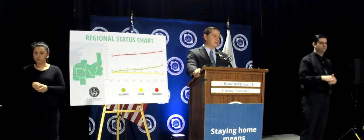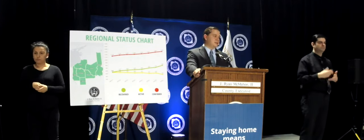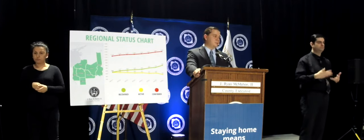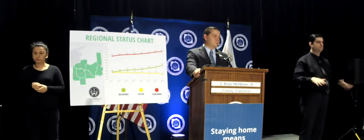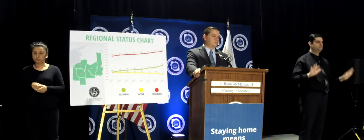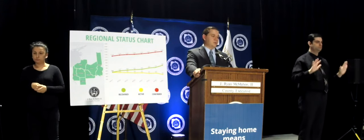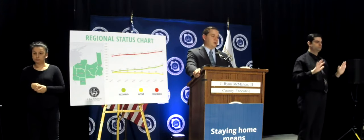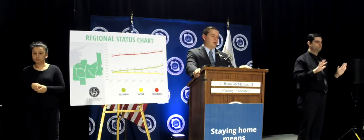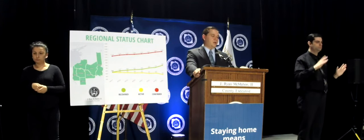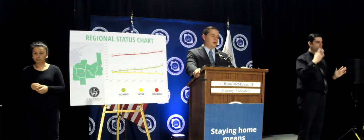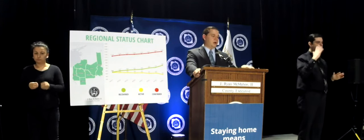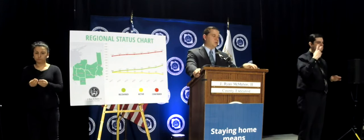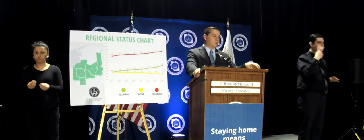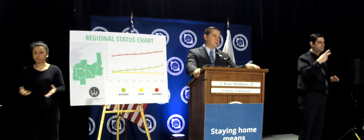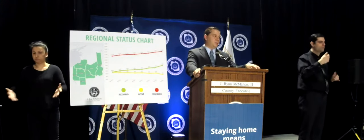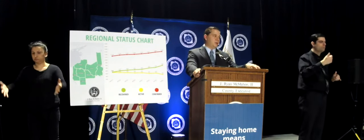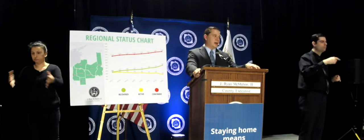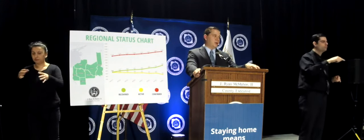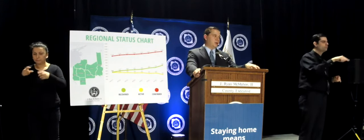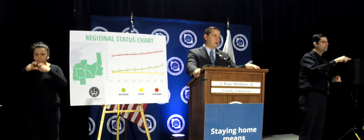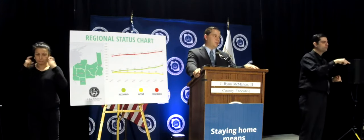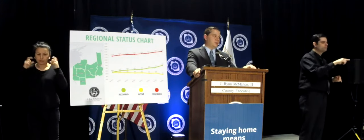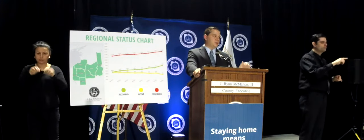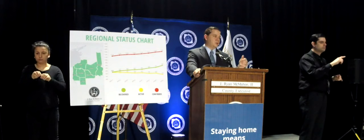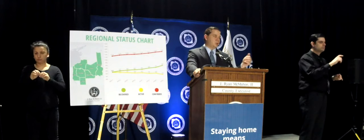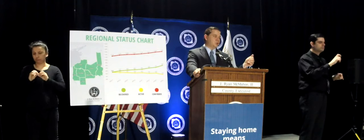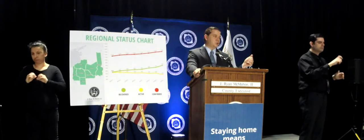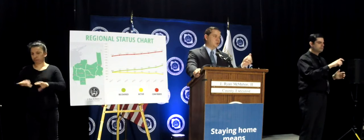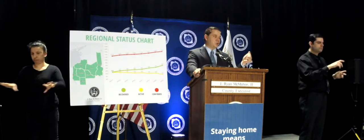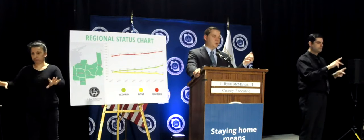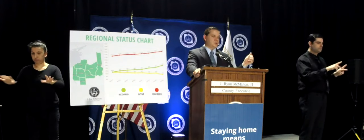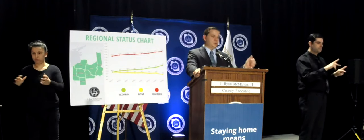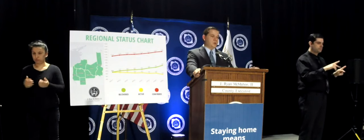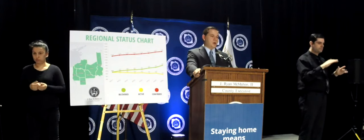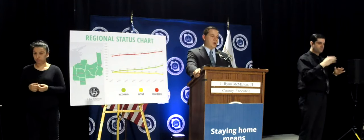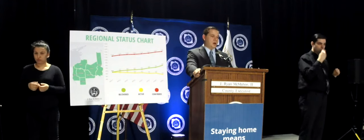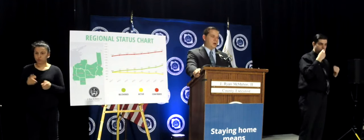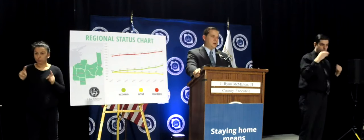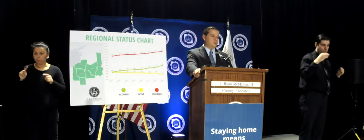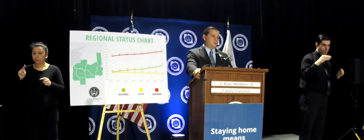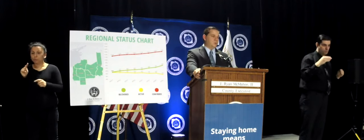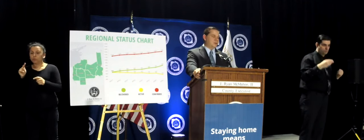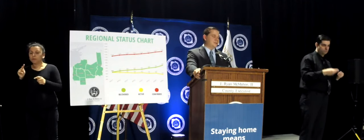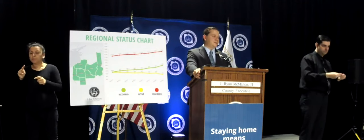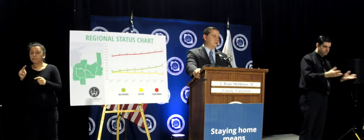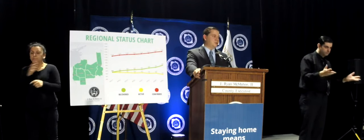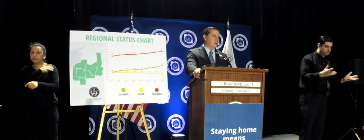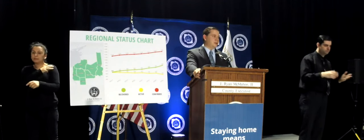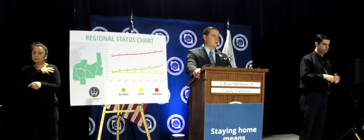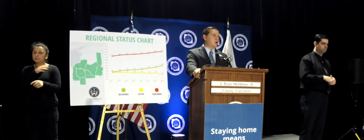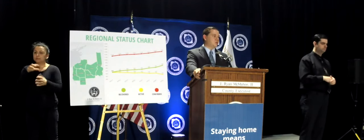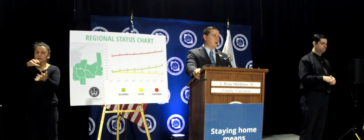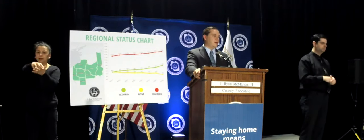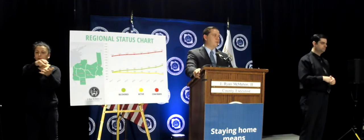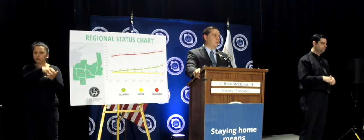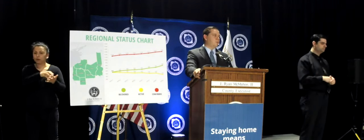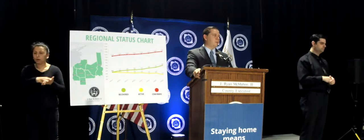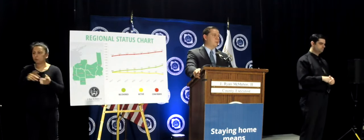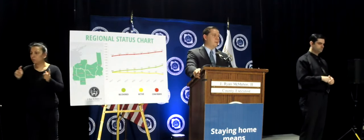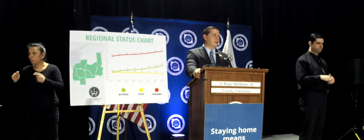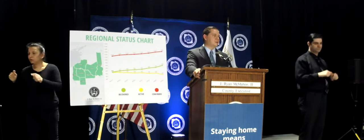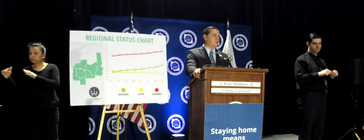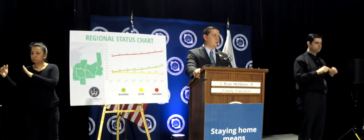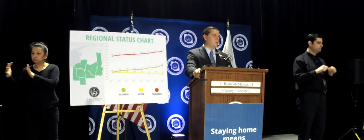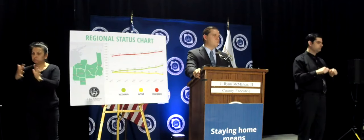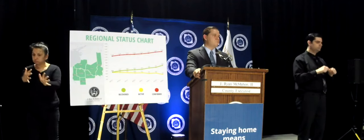with density, other areas where people congregate, whether it's the grocery stores, and we'll continue to do that as long as we have